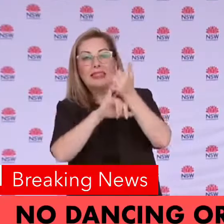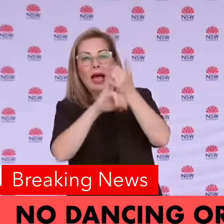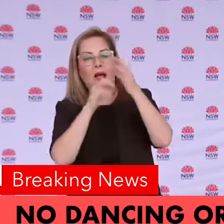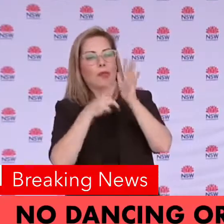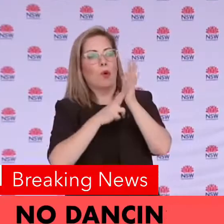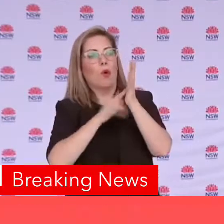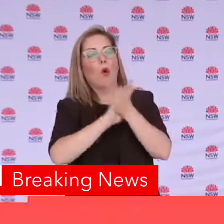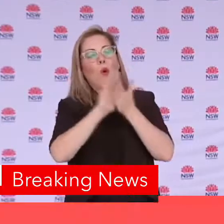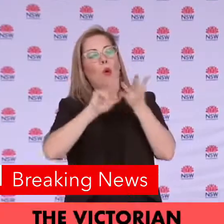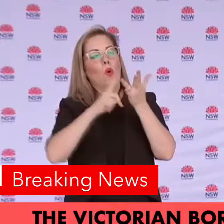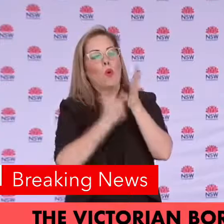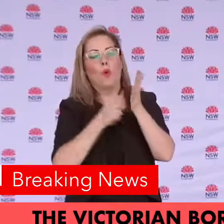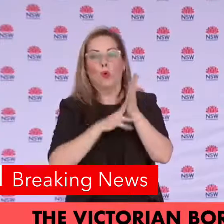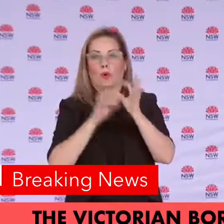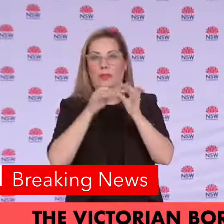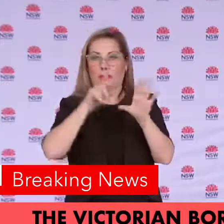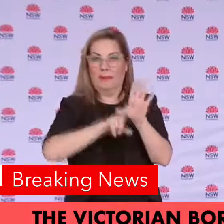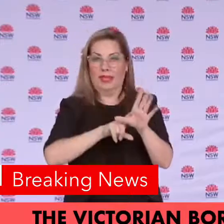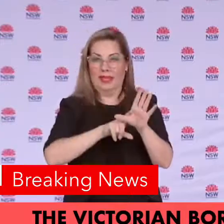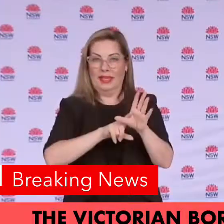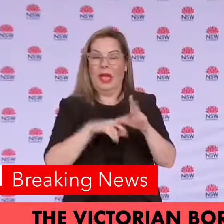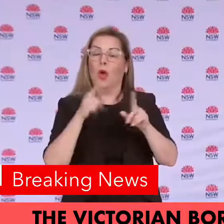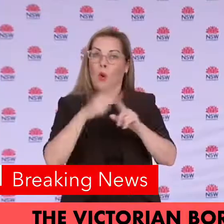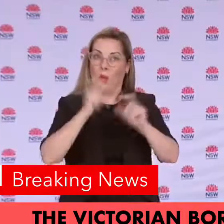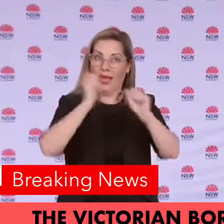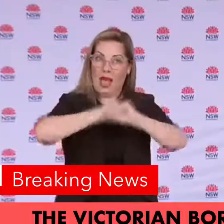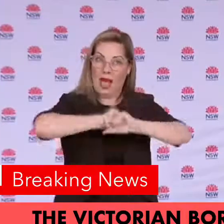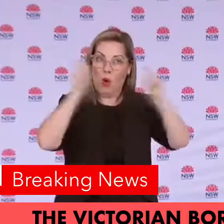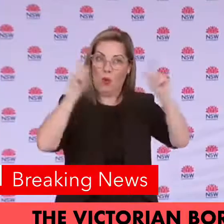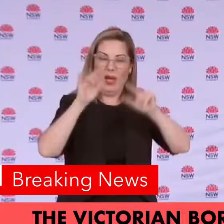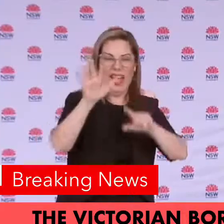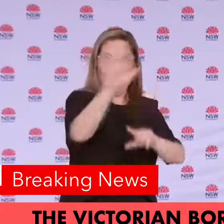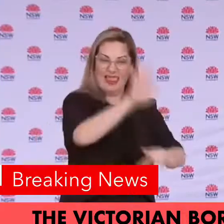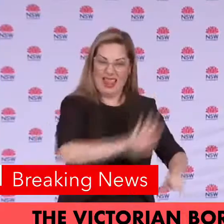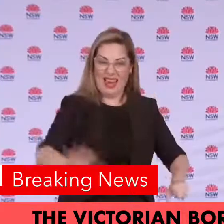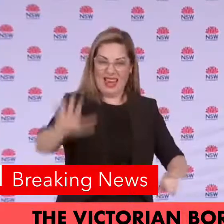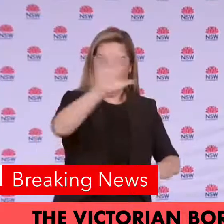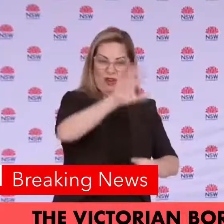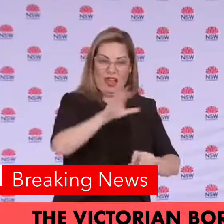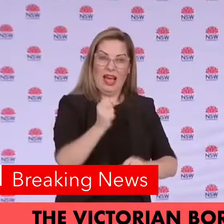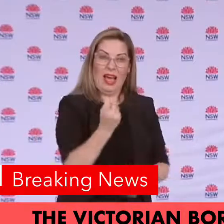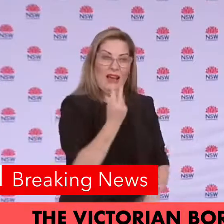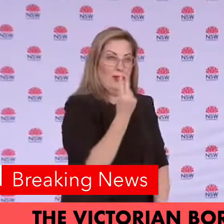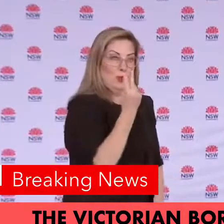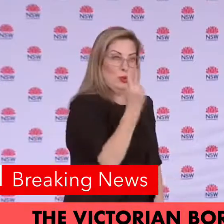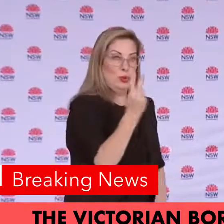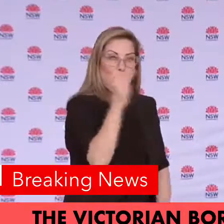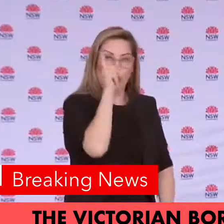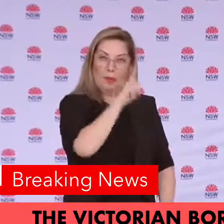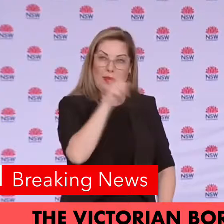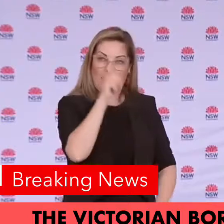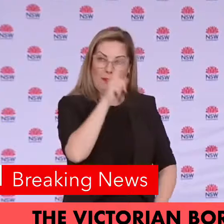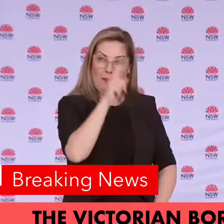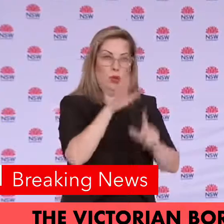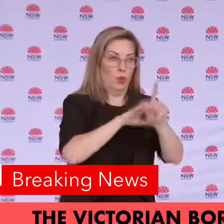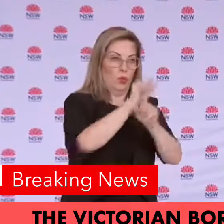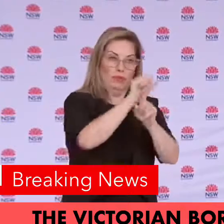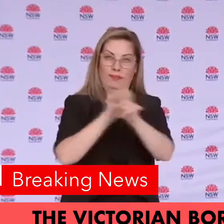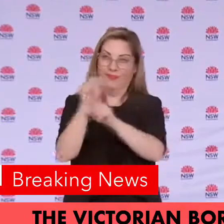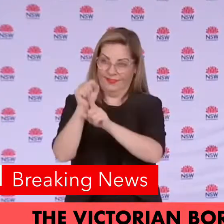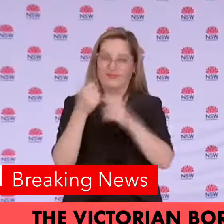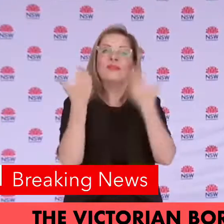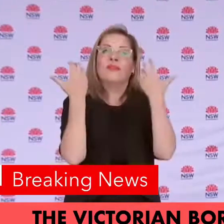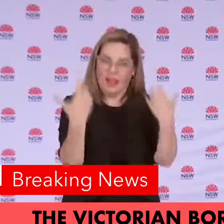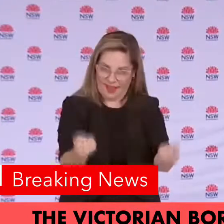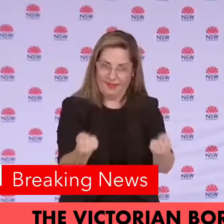2 COVID-19 positive cases in the area who are linked to the Avalon cluster, but as a precaution we want to draw